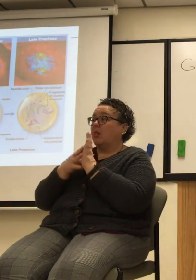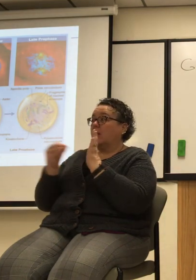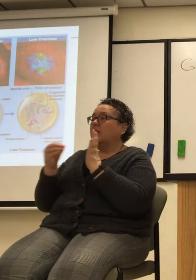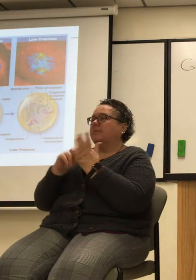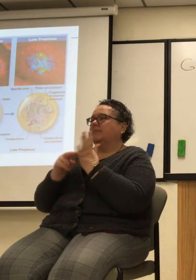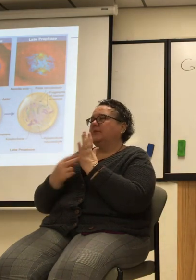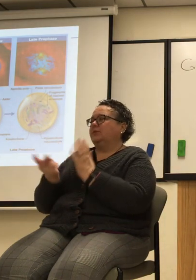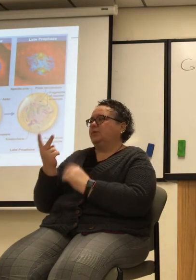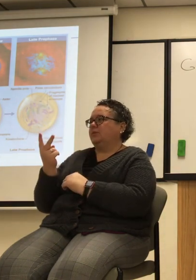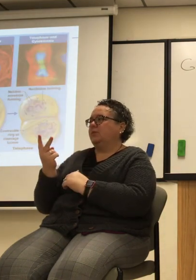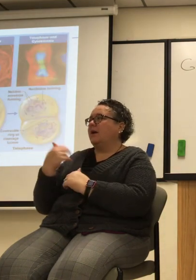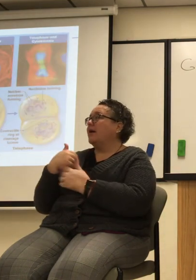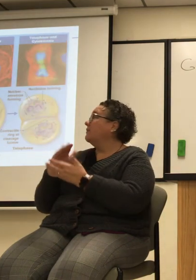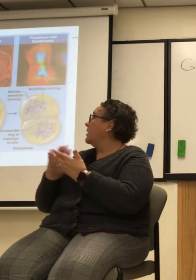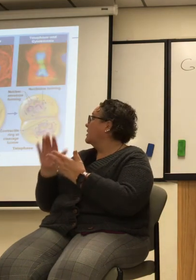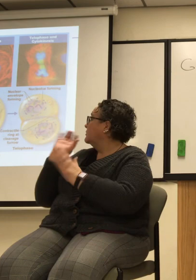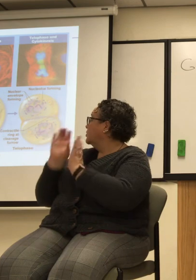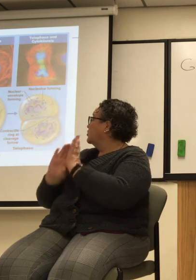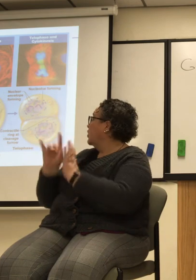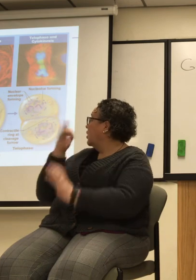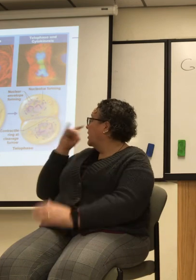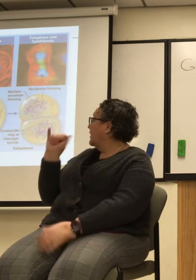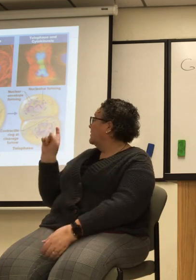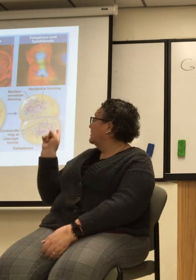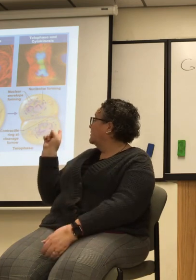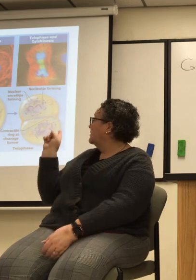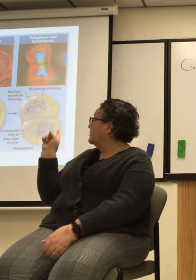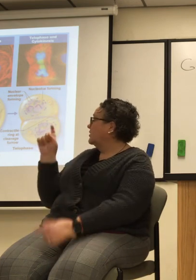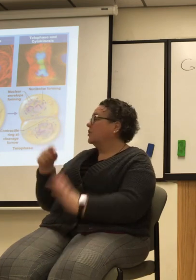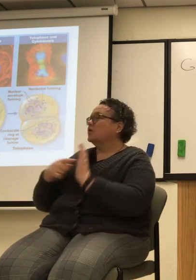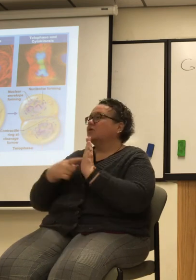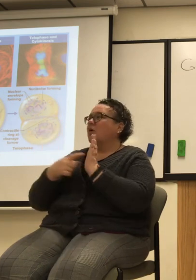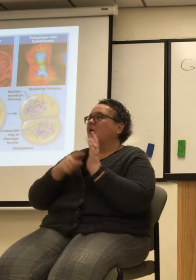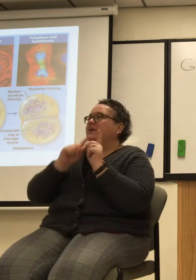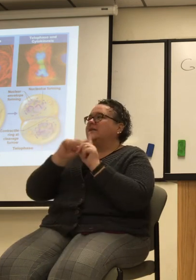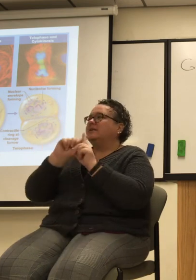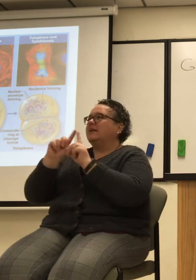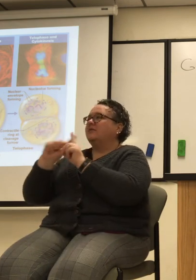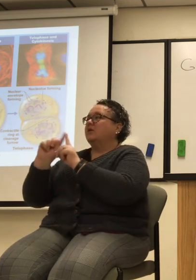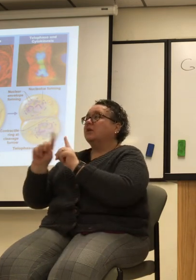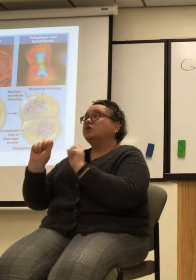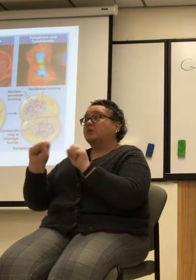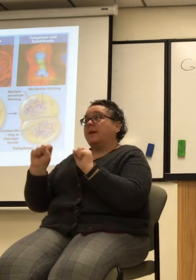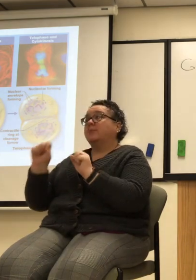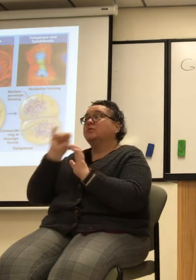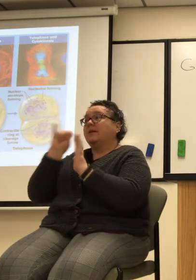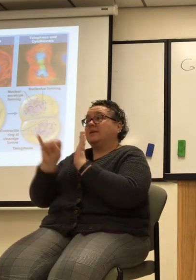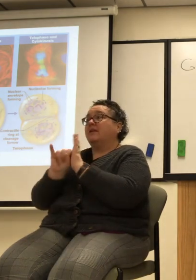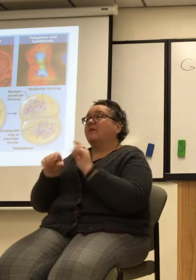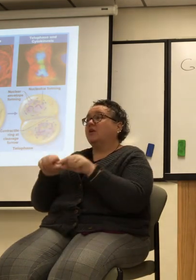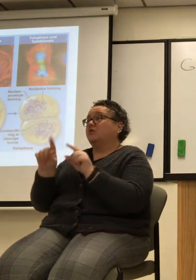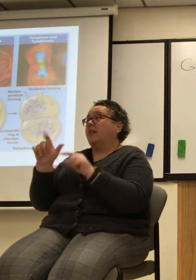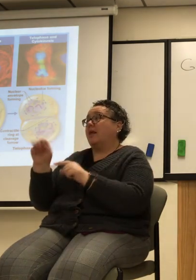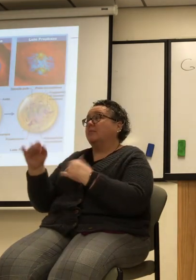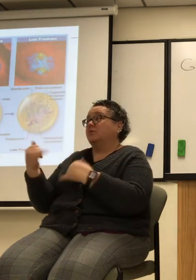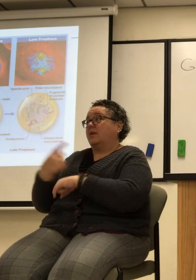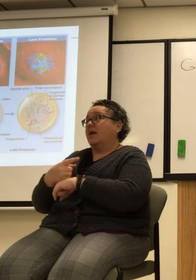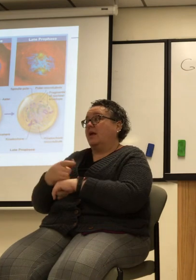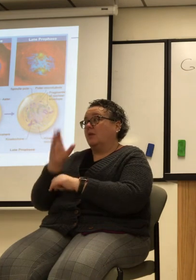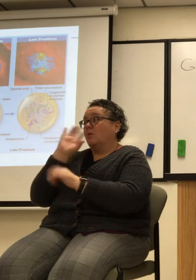this, that show all the different phases you should be able to identify in lab today.